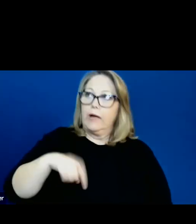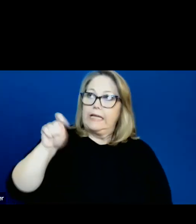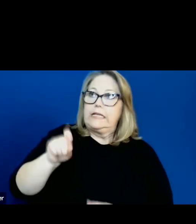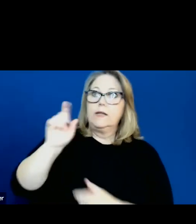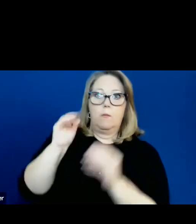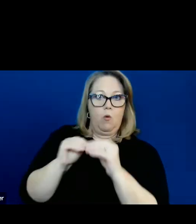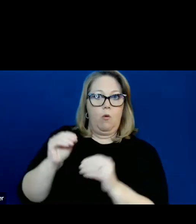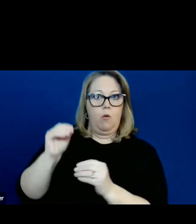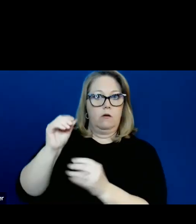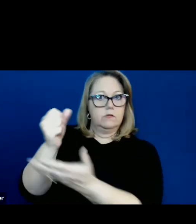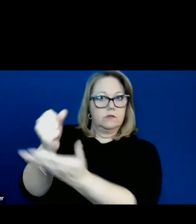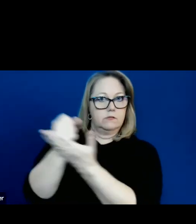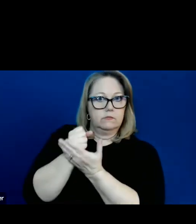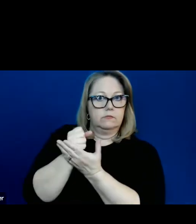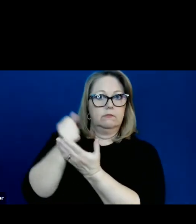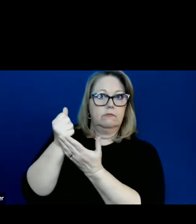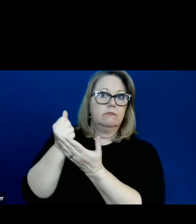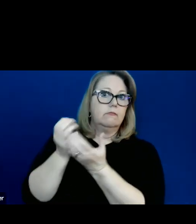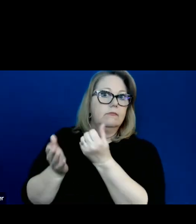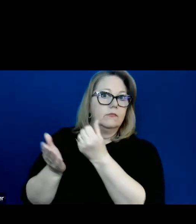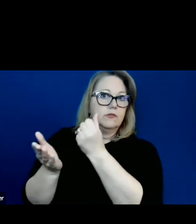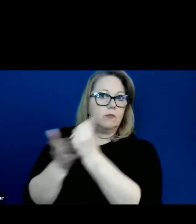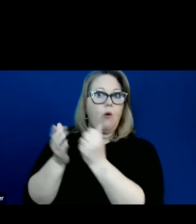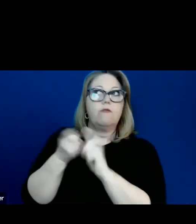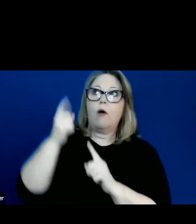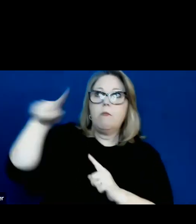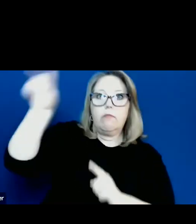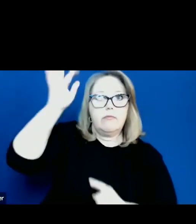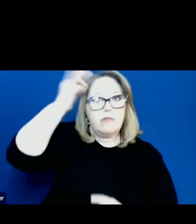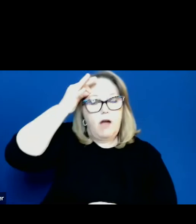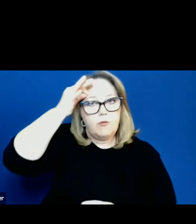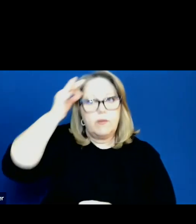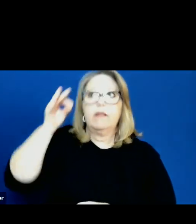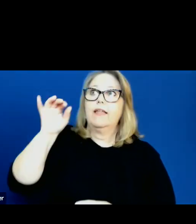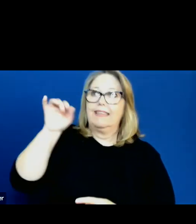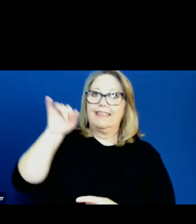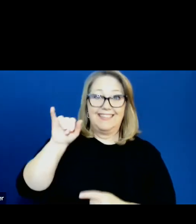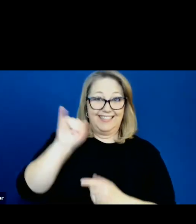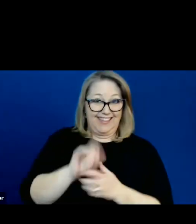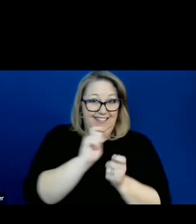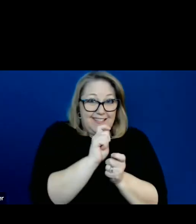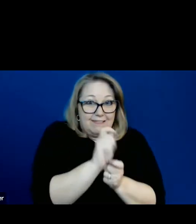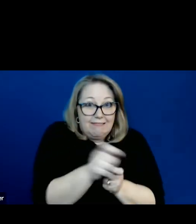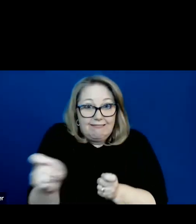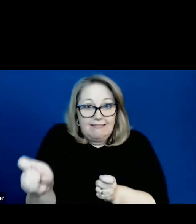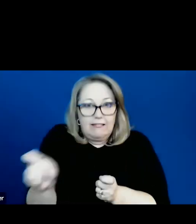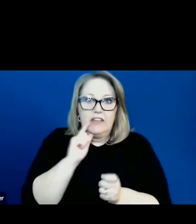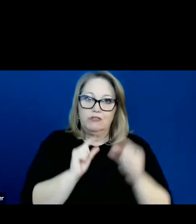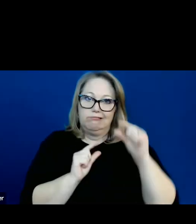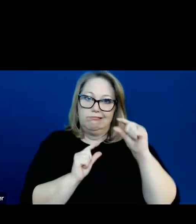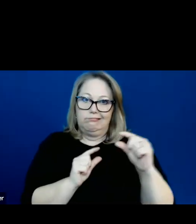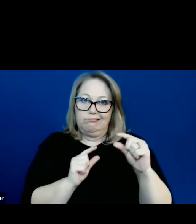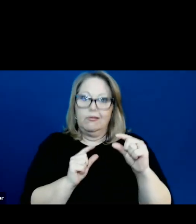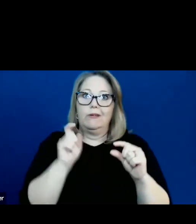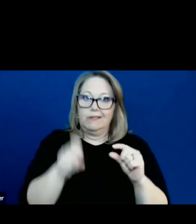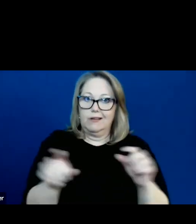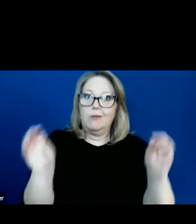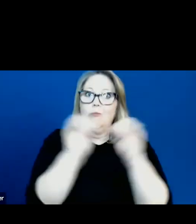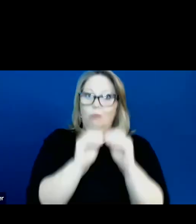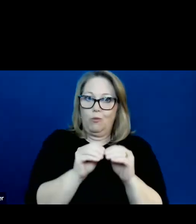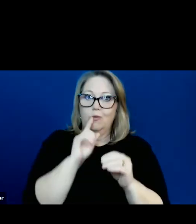This is a drop in the bucket towards putting Americans and our country back on the path towards stability. I want to thank